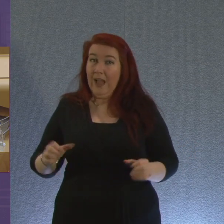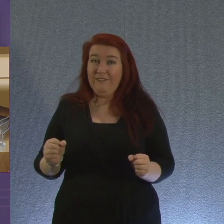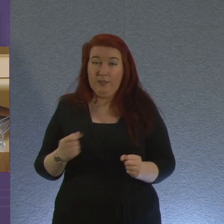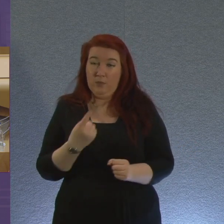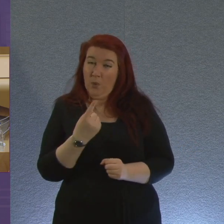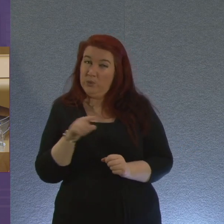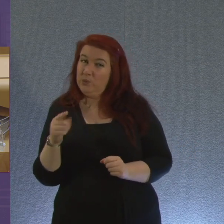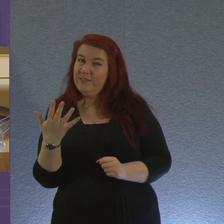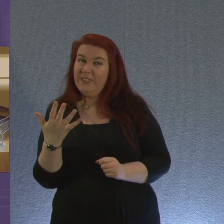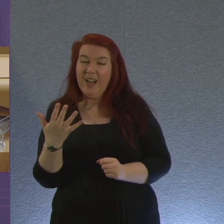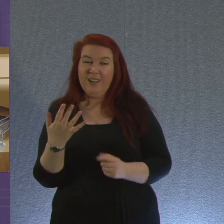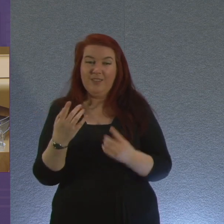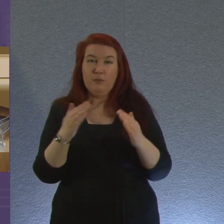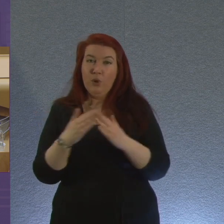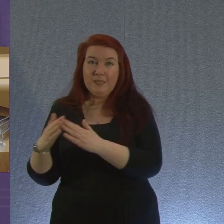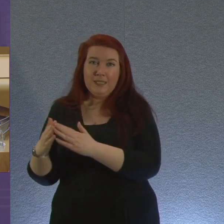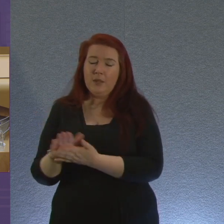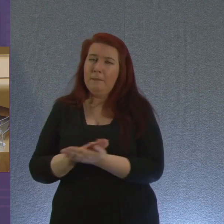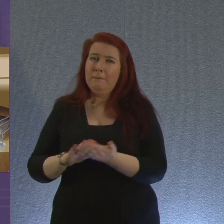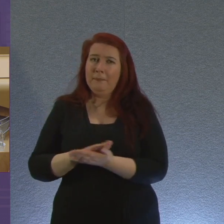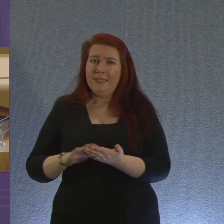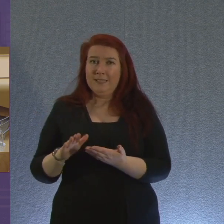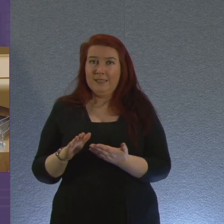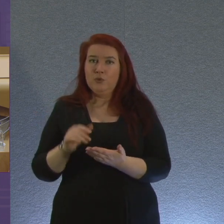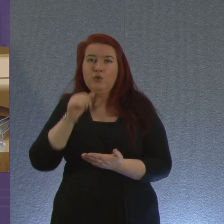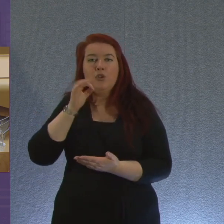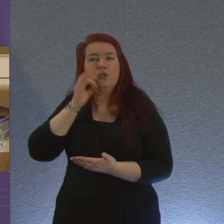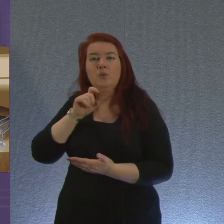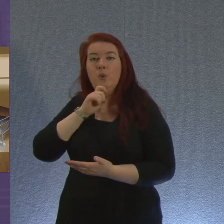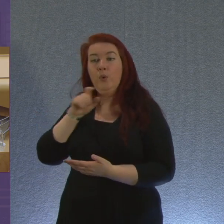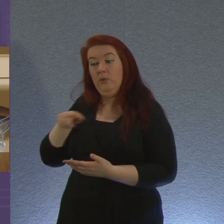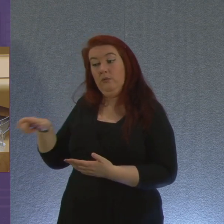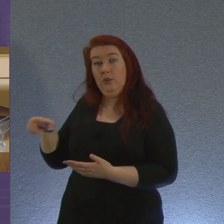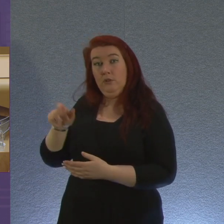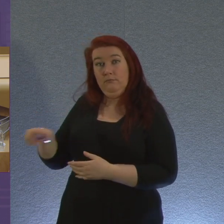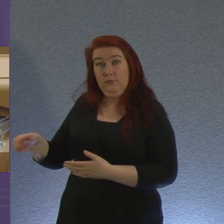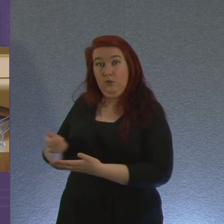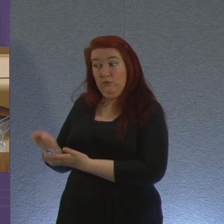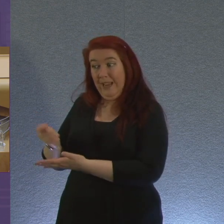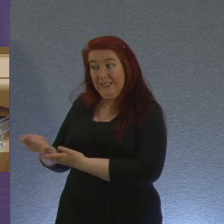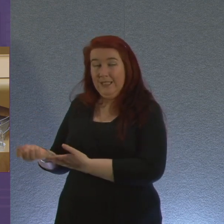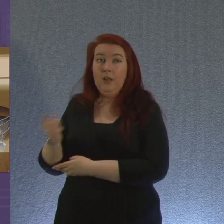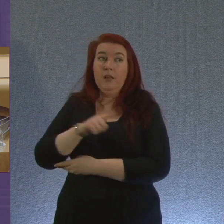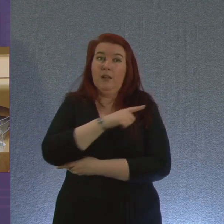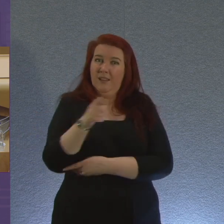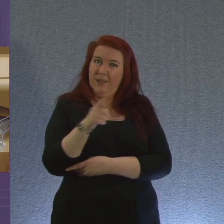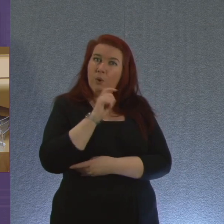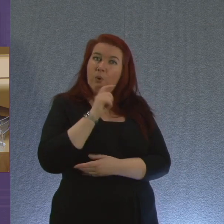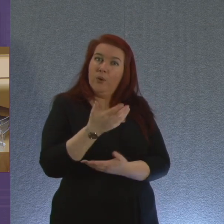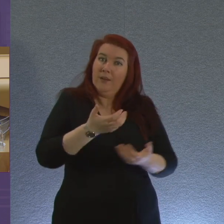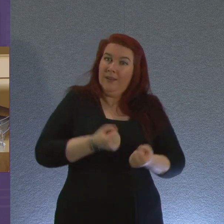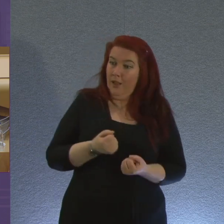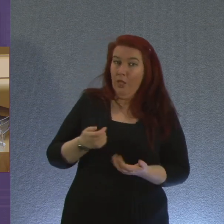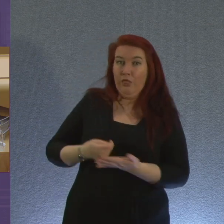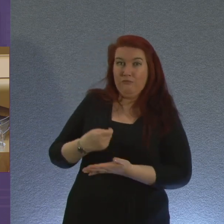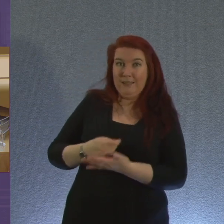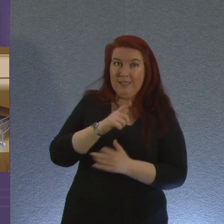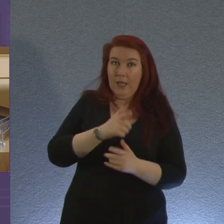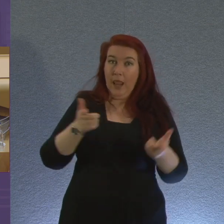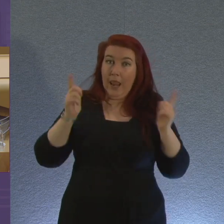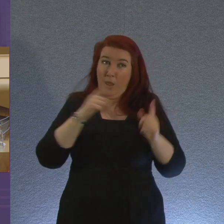any measure, it's not sustainable that you should expect these people not to be paid for over a year. So we suggested to